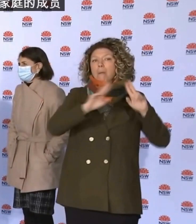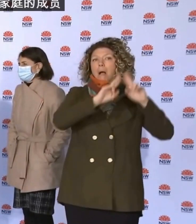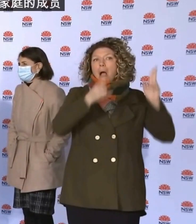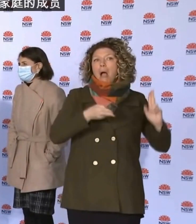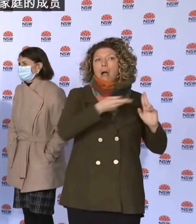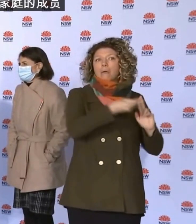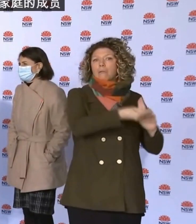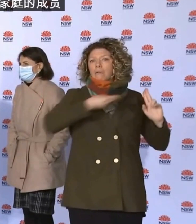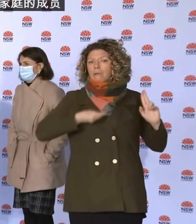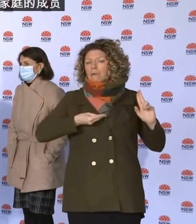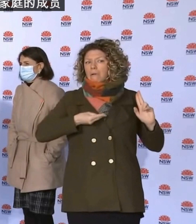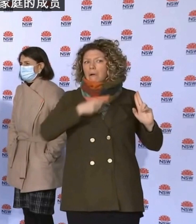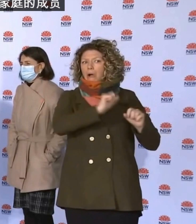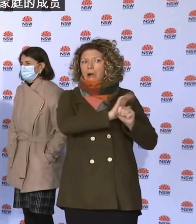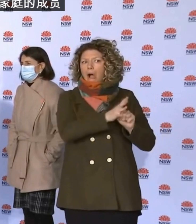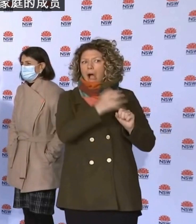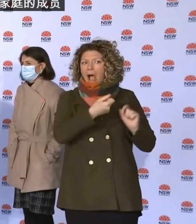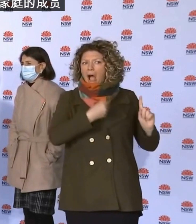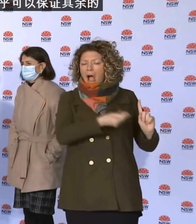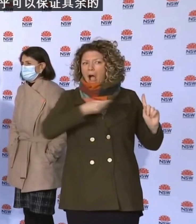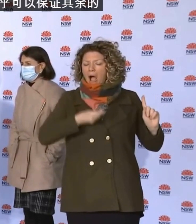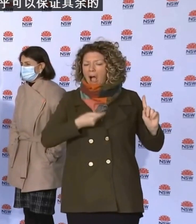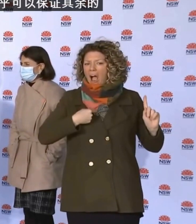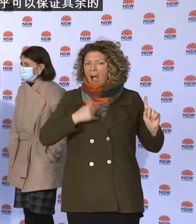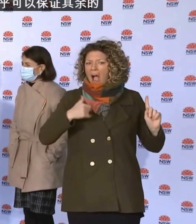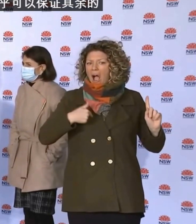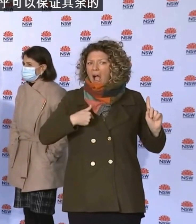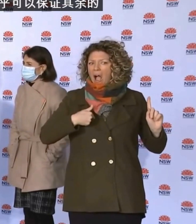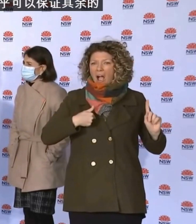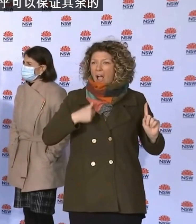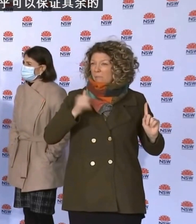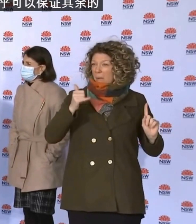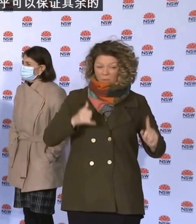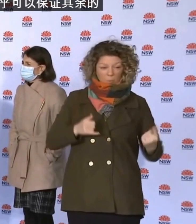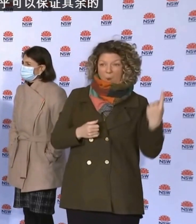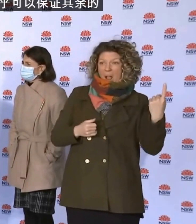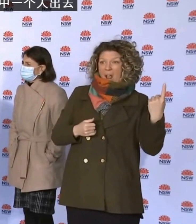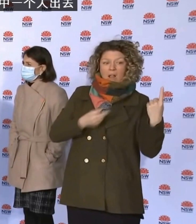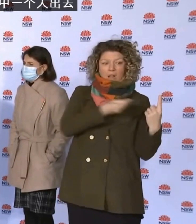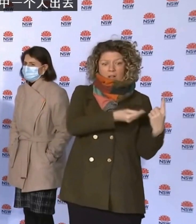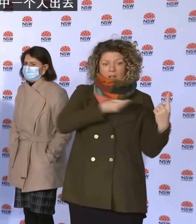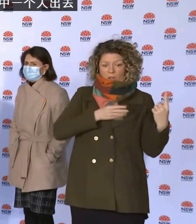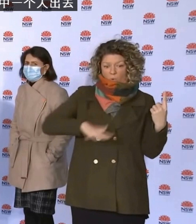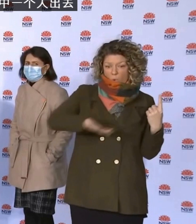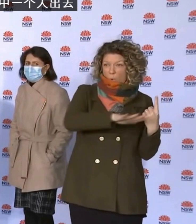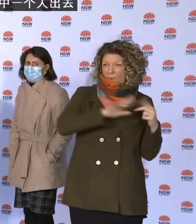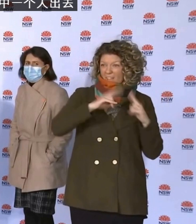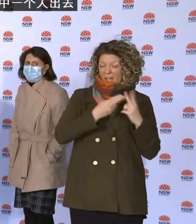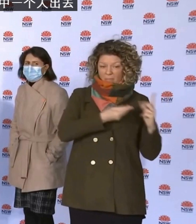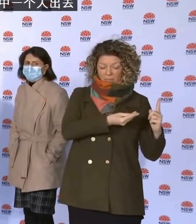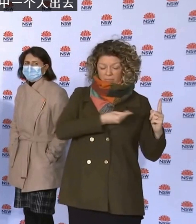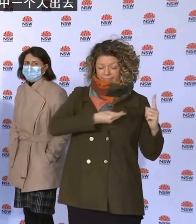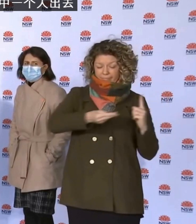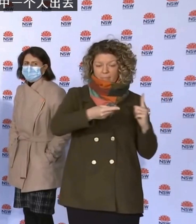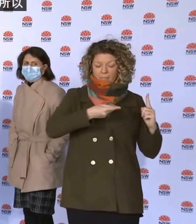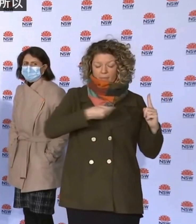almost guaranteed, and if a member of that household, in other words, if there's one case there, it's almost guaranteed the rest of the family will get it. And